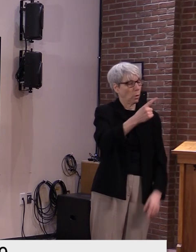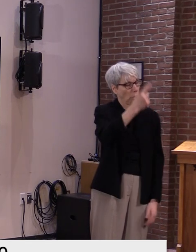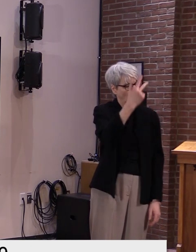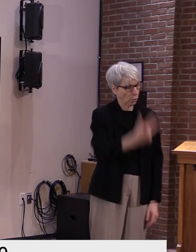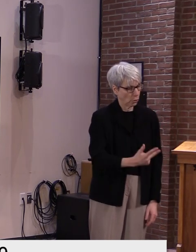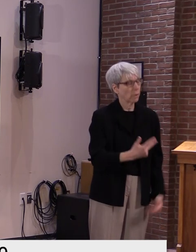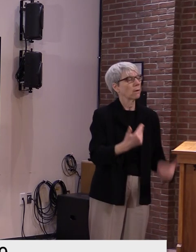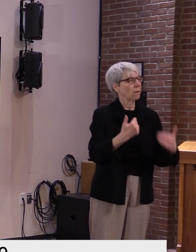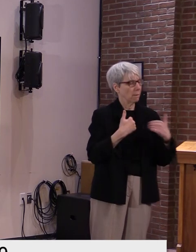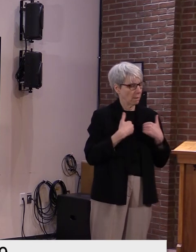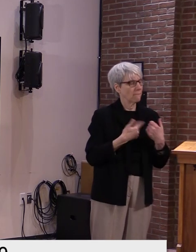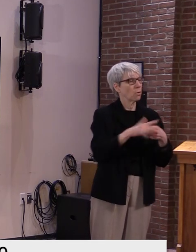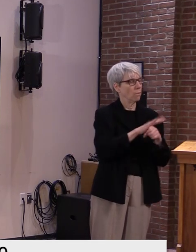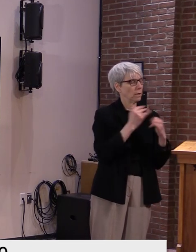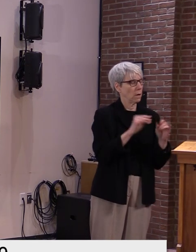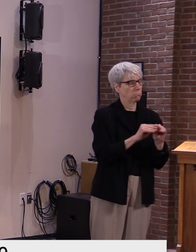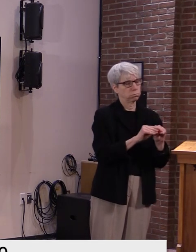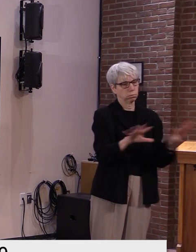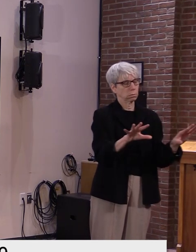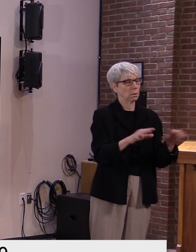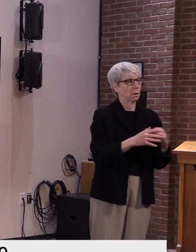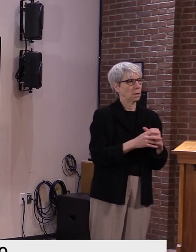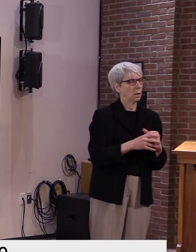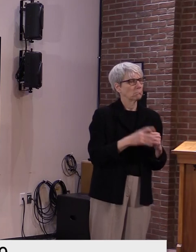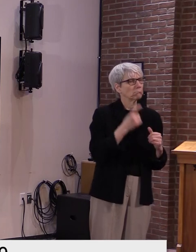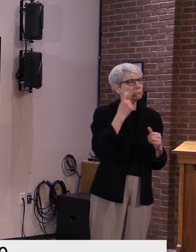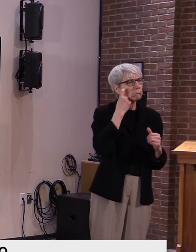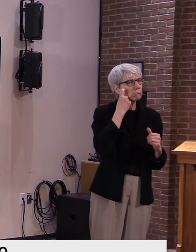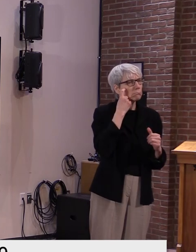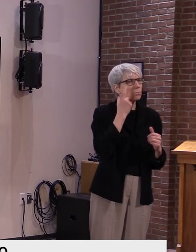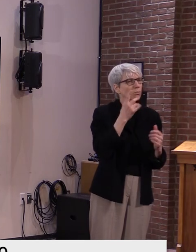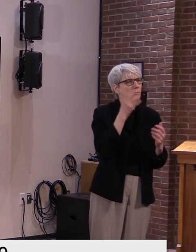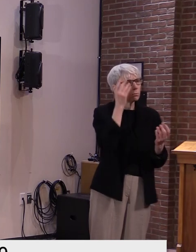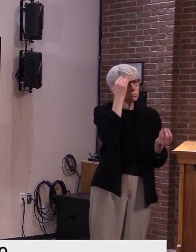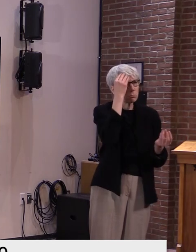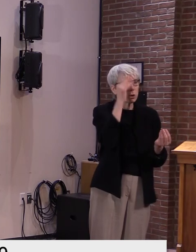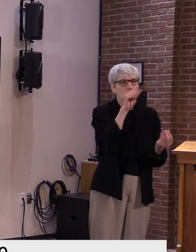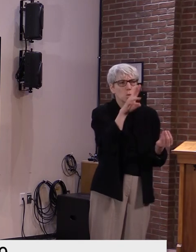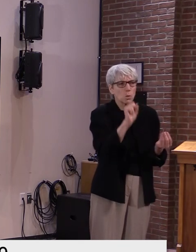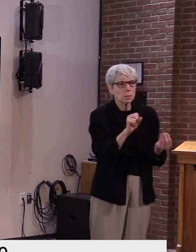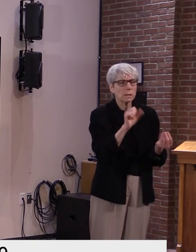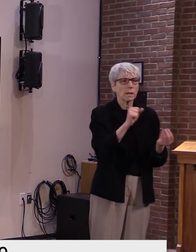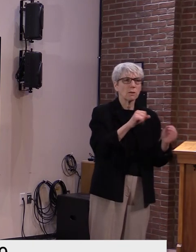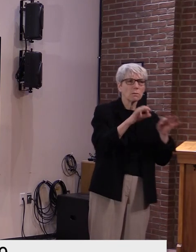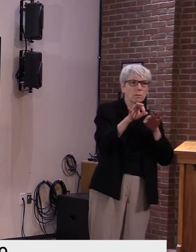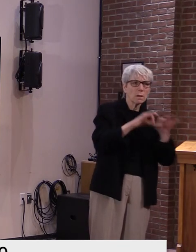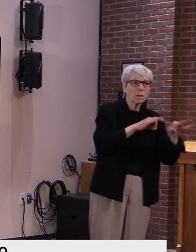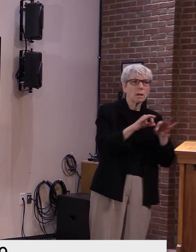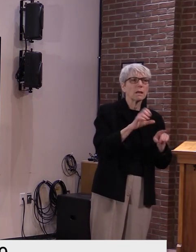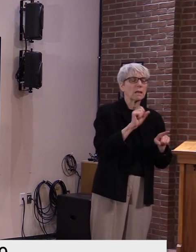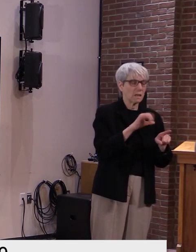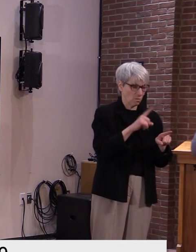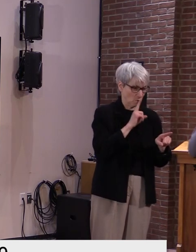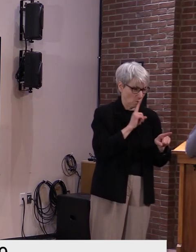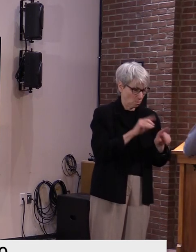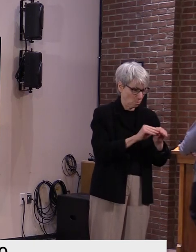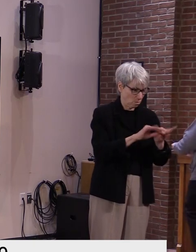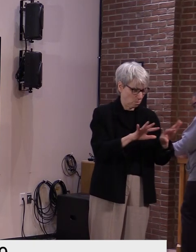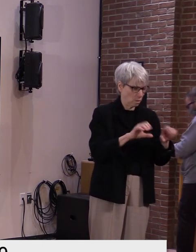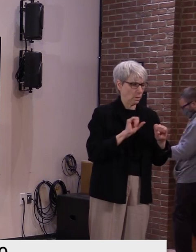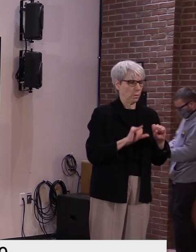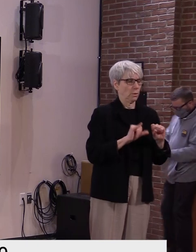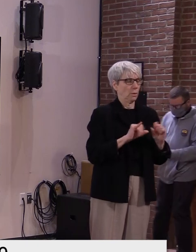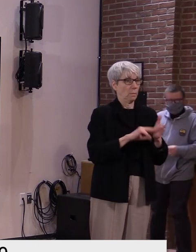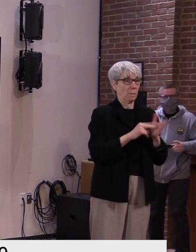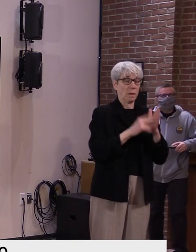What's the latest you've heard on the Police Academy outbreak, and how will that impact future training for